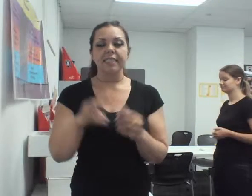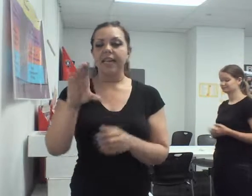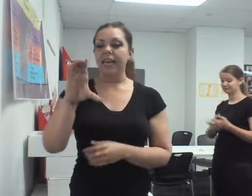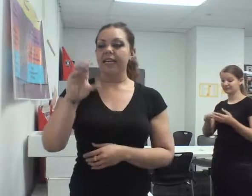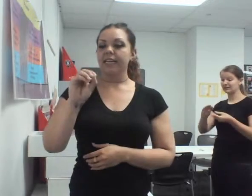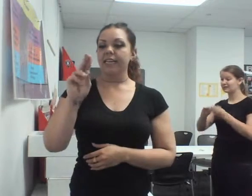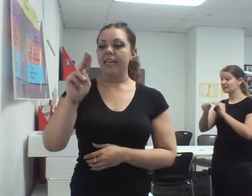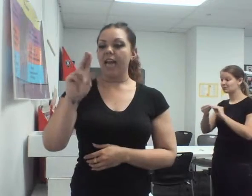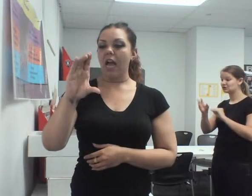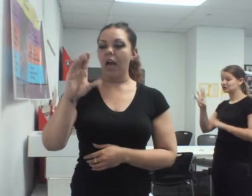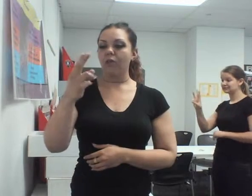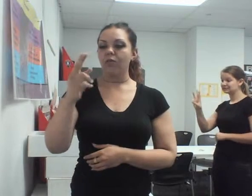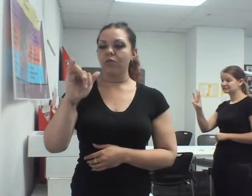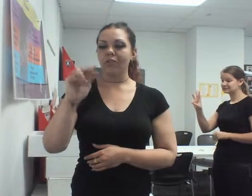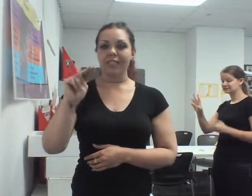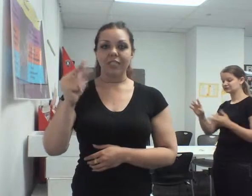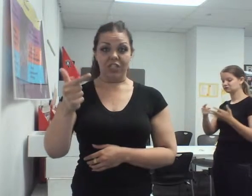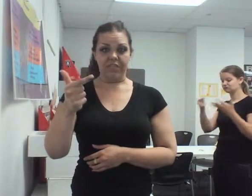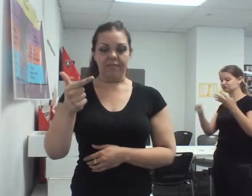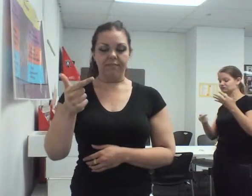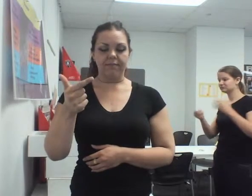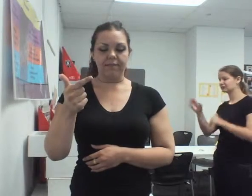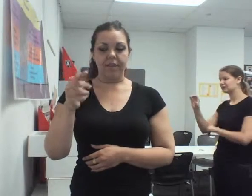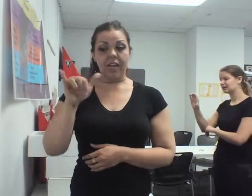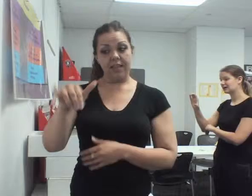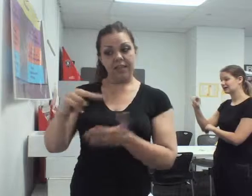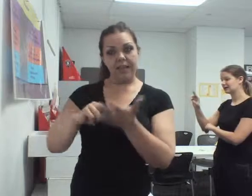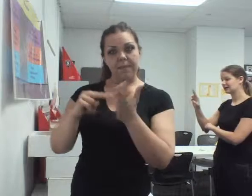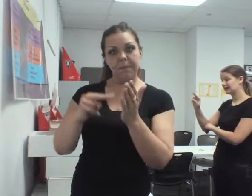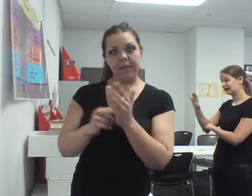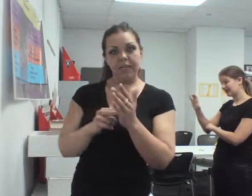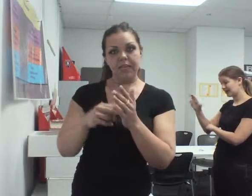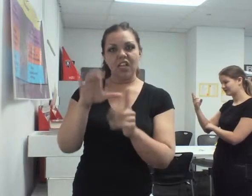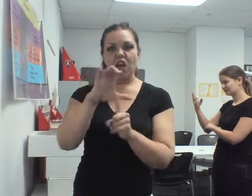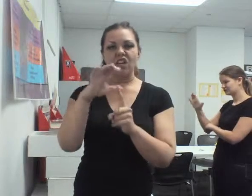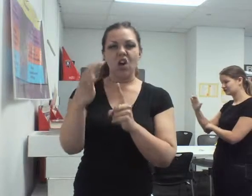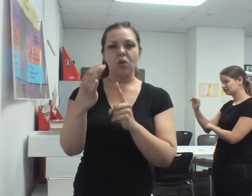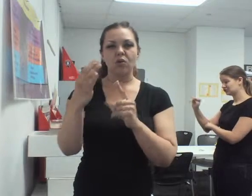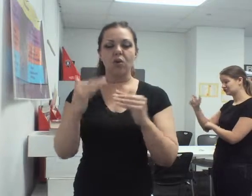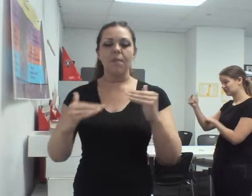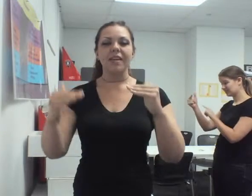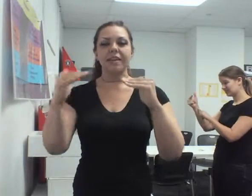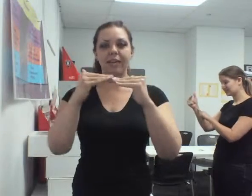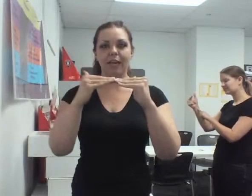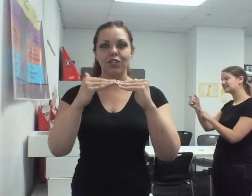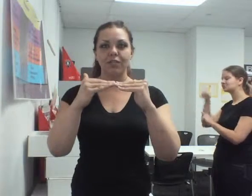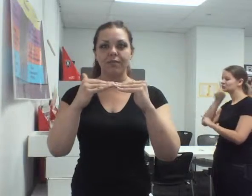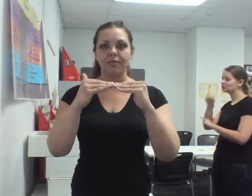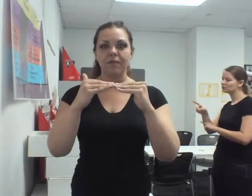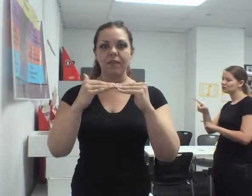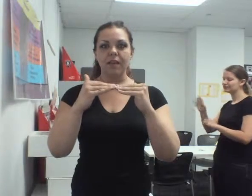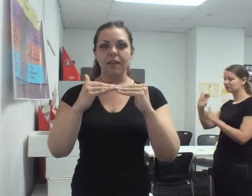is really cultural mediation. It's a little bit of